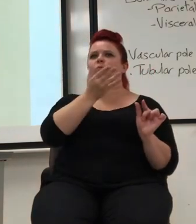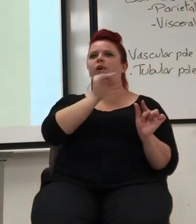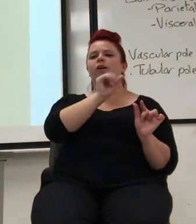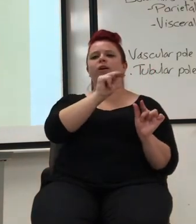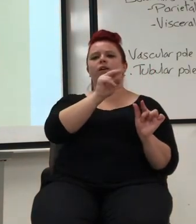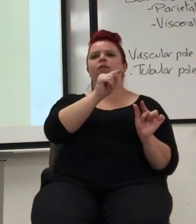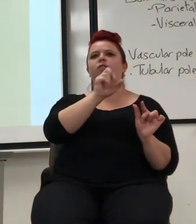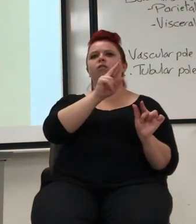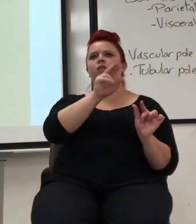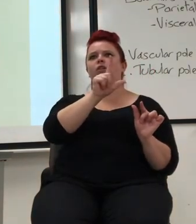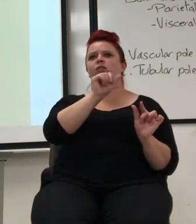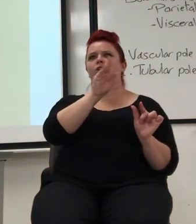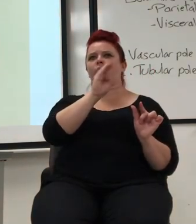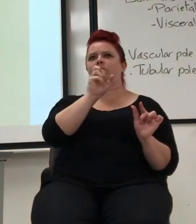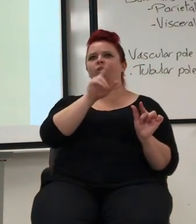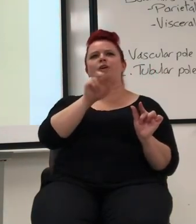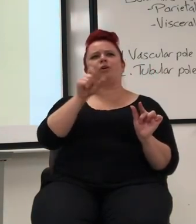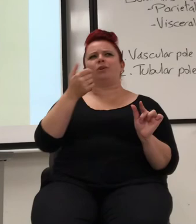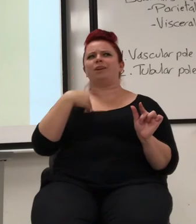Interlobular. I'm going to quiz you tomorrow.